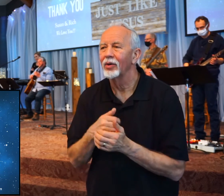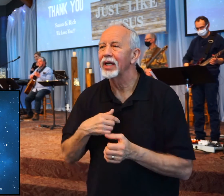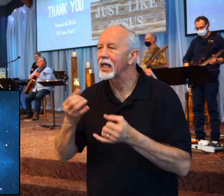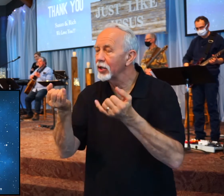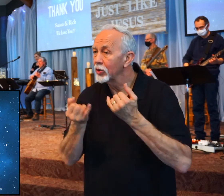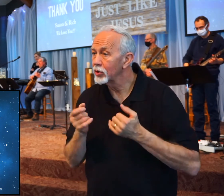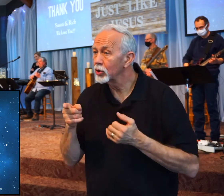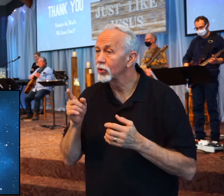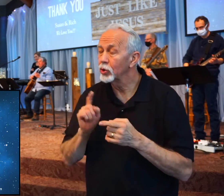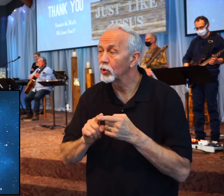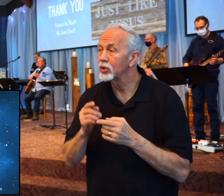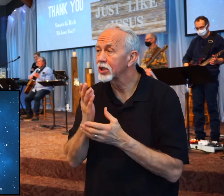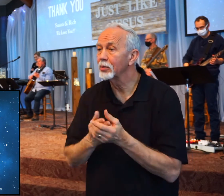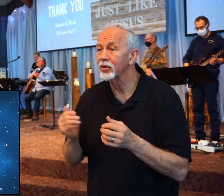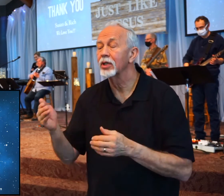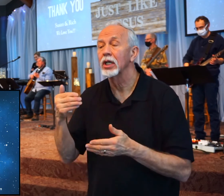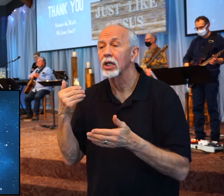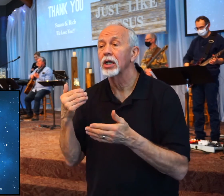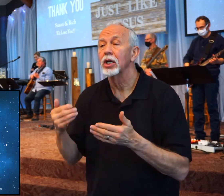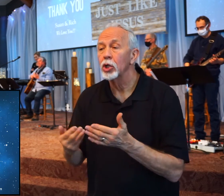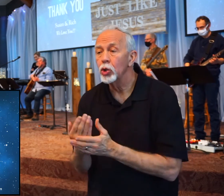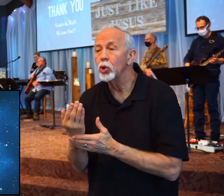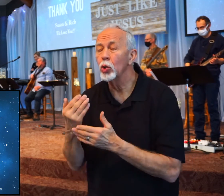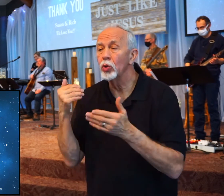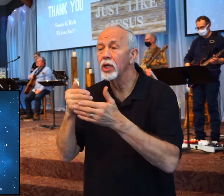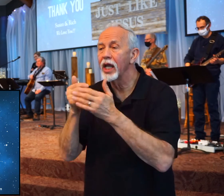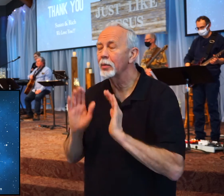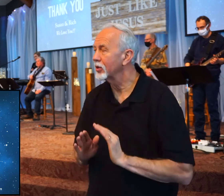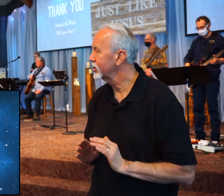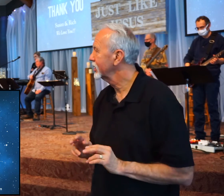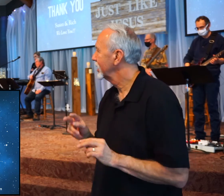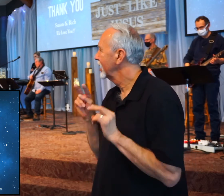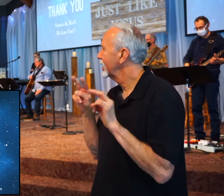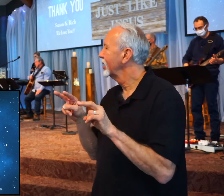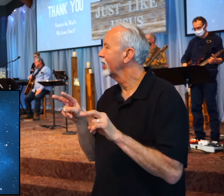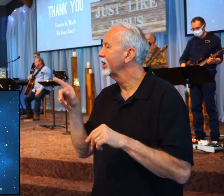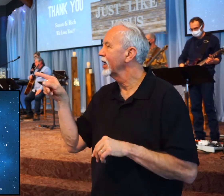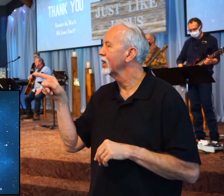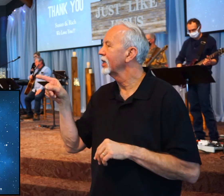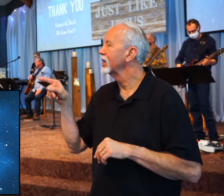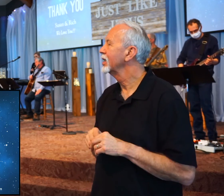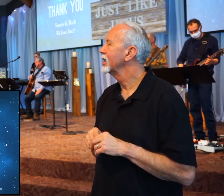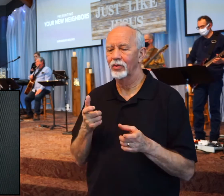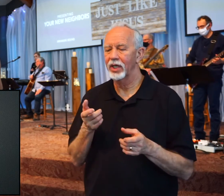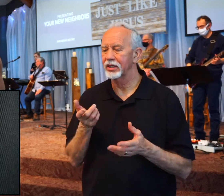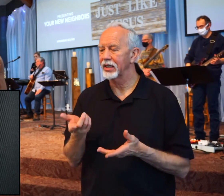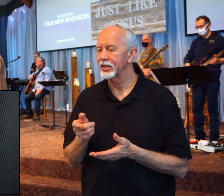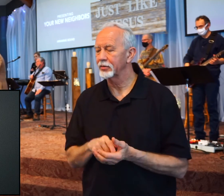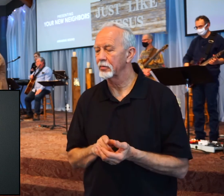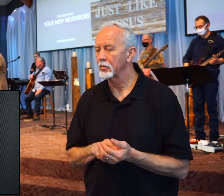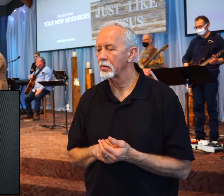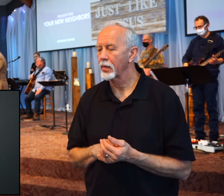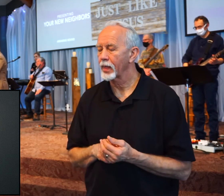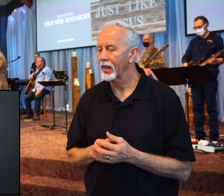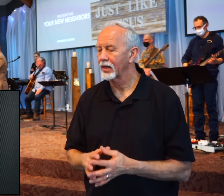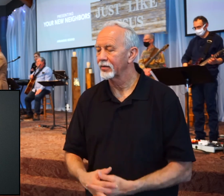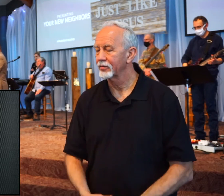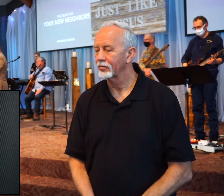introduce you to some of your new neighbors. Okay? Take a look. You can look there or at the distance, depending on your eye.